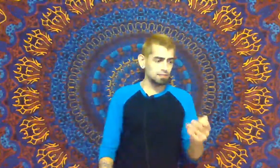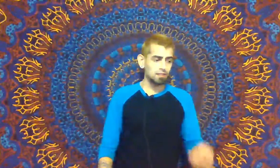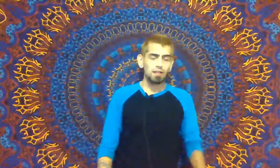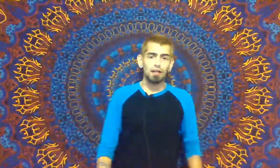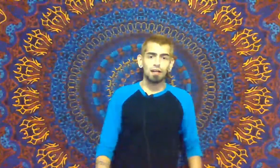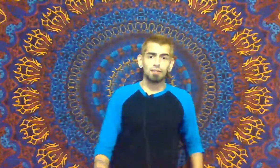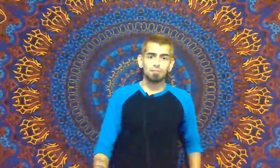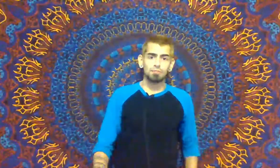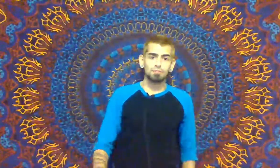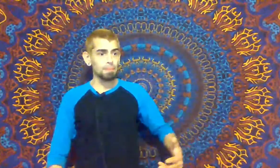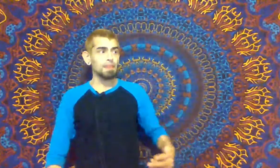No.